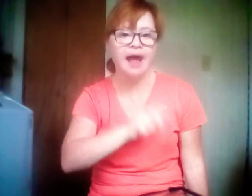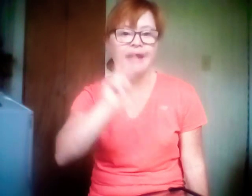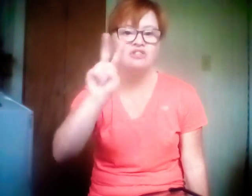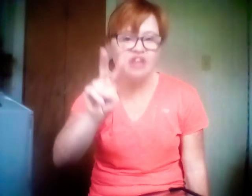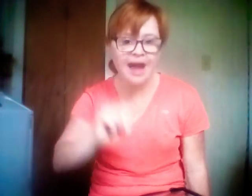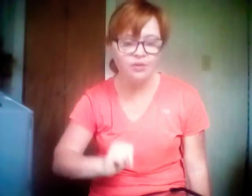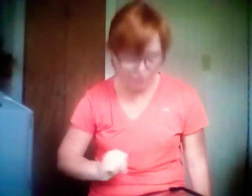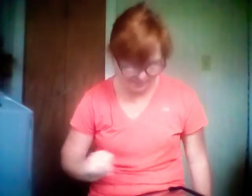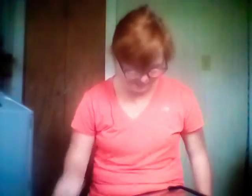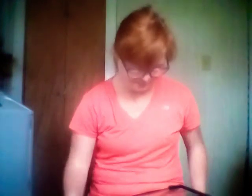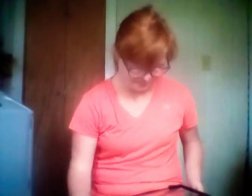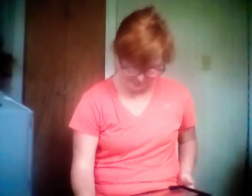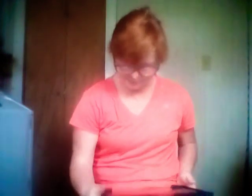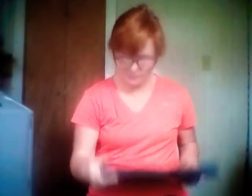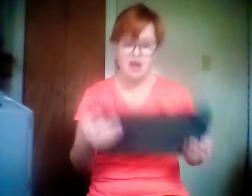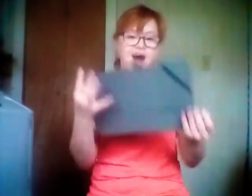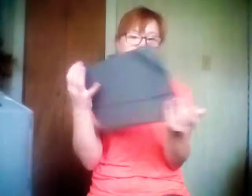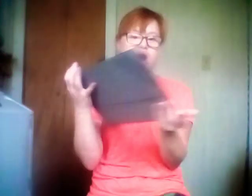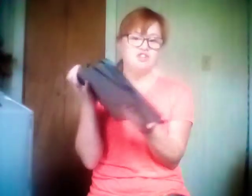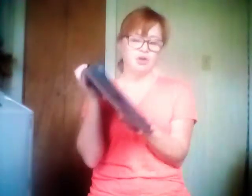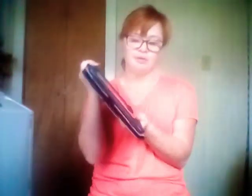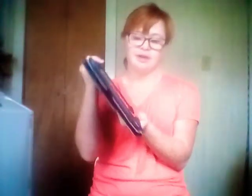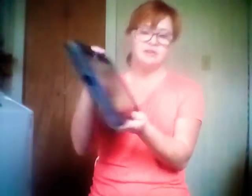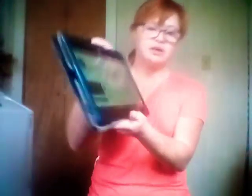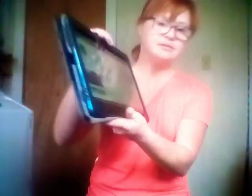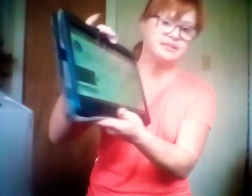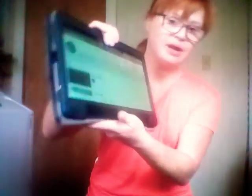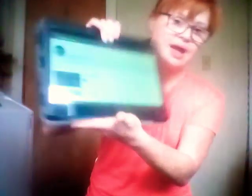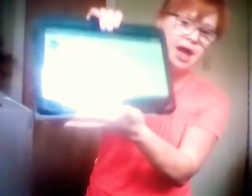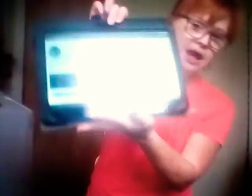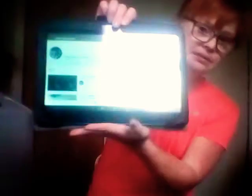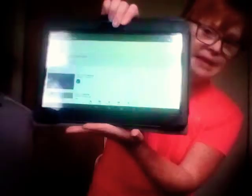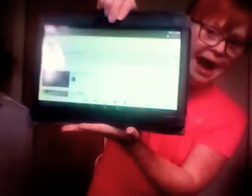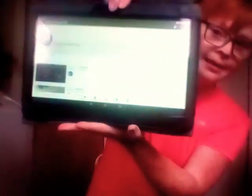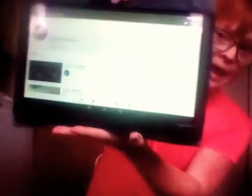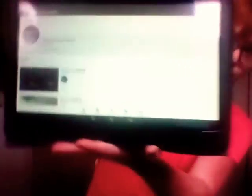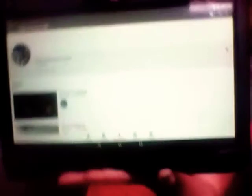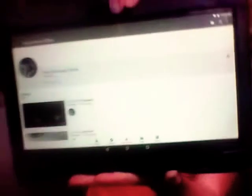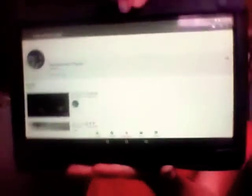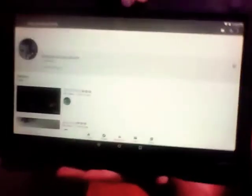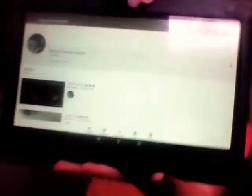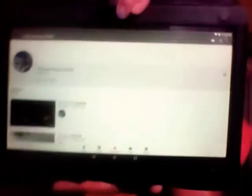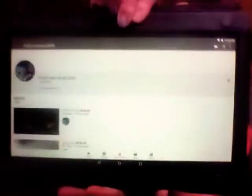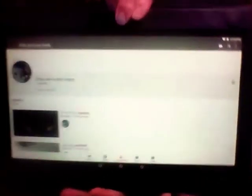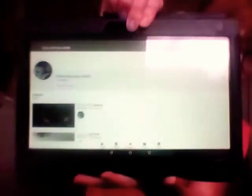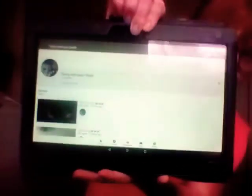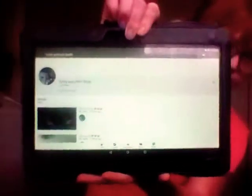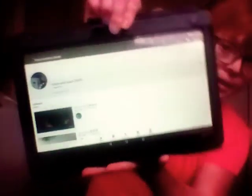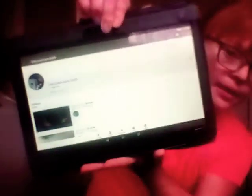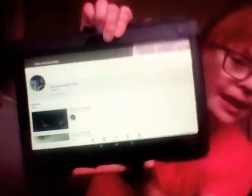second channel. I forgot to tell this one. Dad, Karen, subscribe.